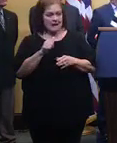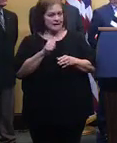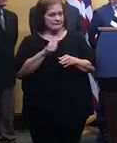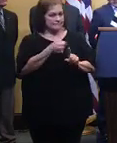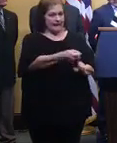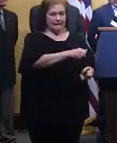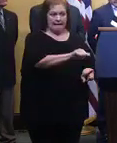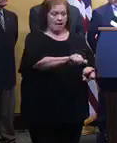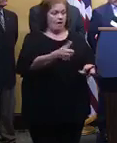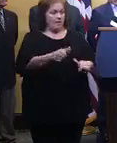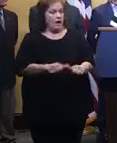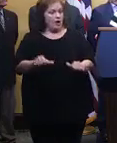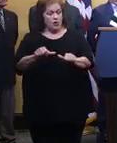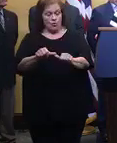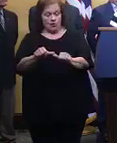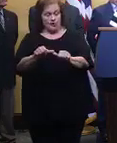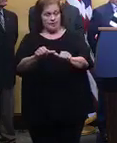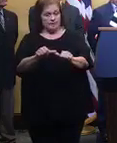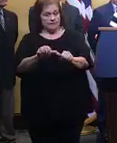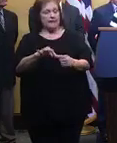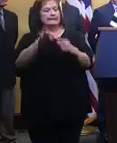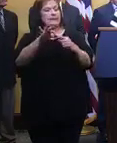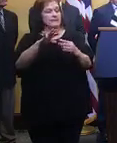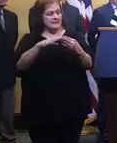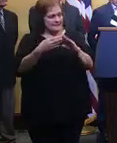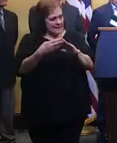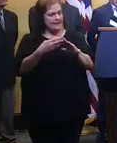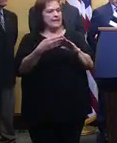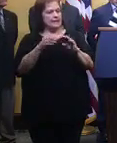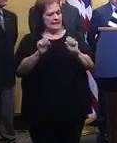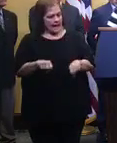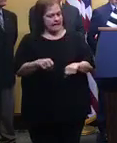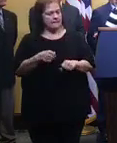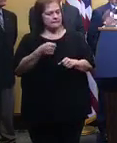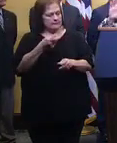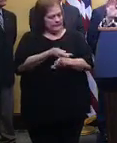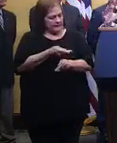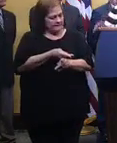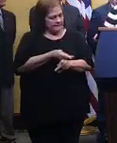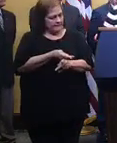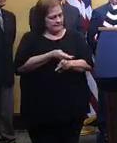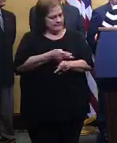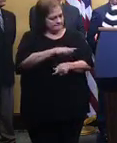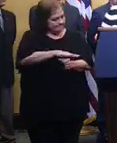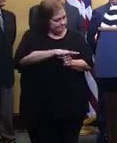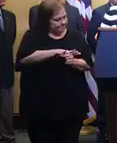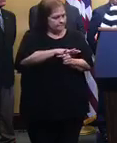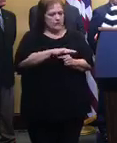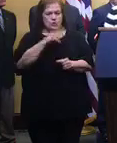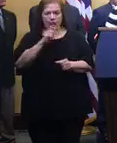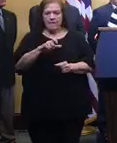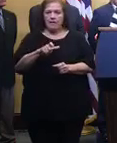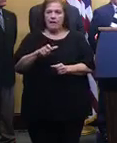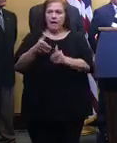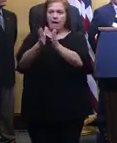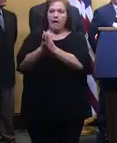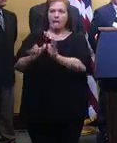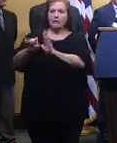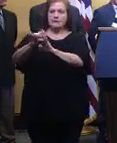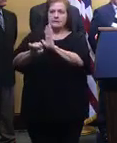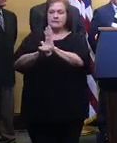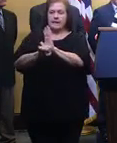of Louisiana, other than giving the city the ability to take care of herself and possibly not having to go to the state,